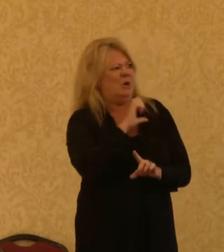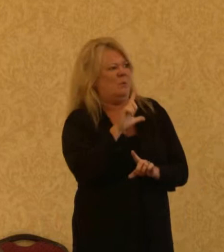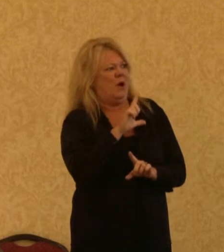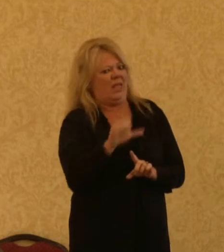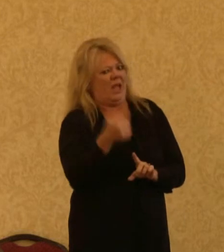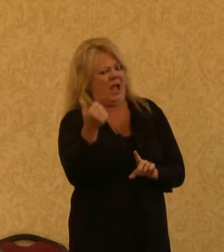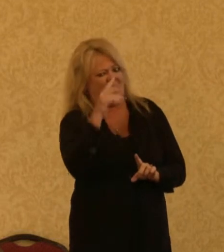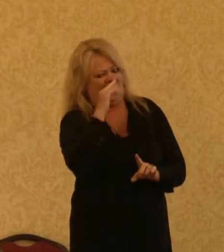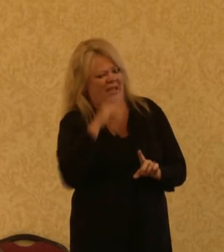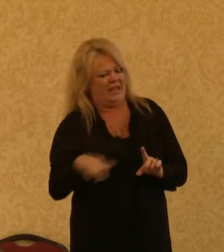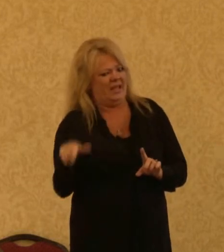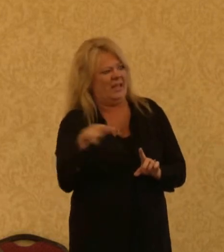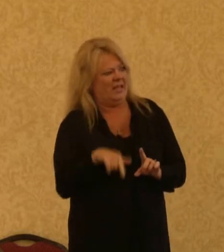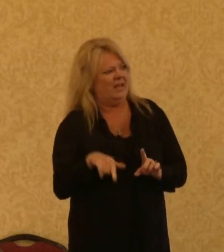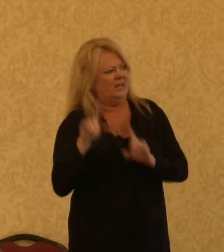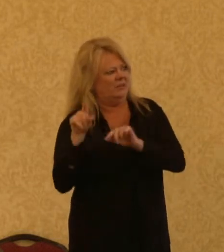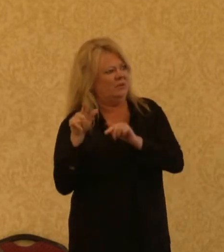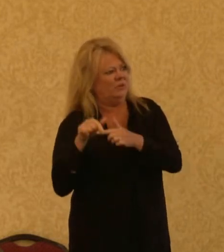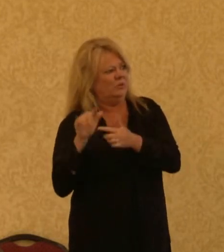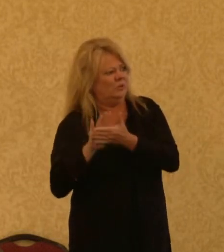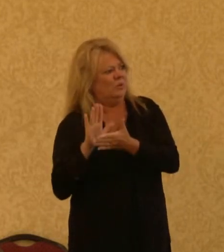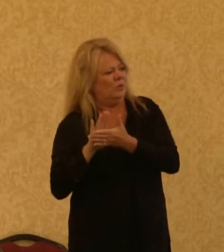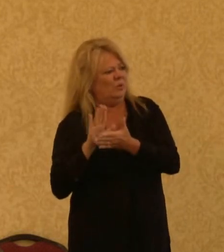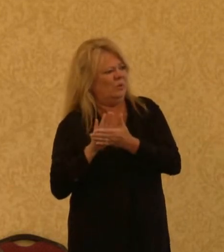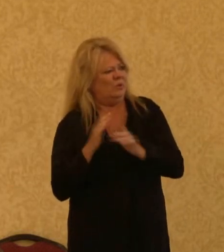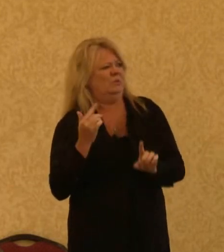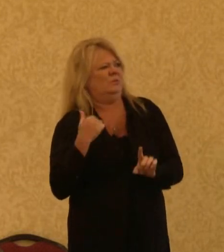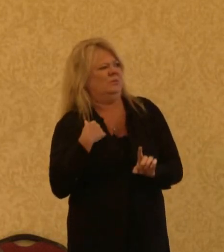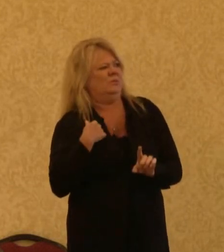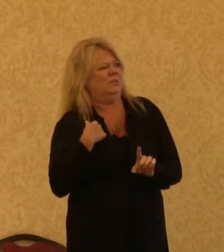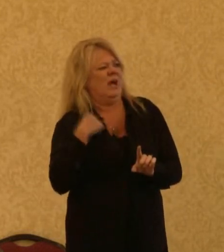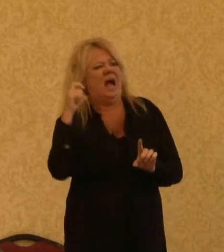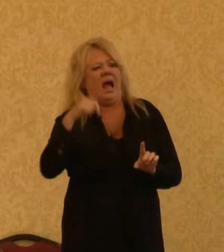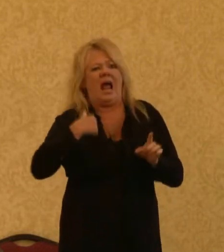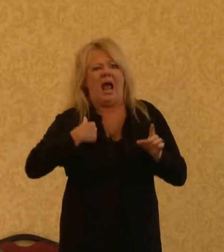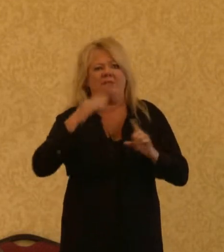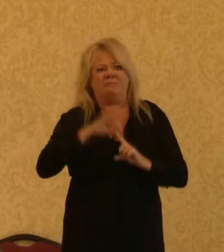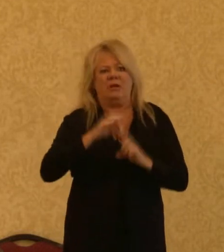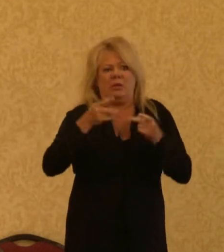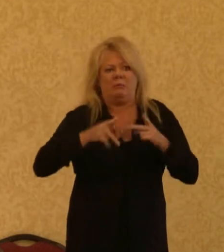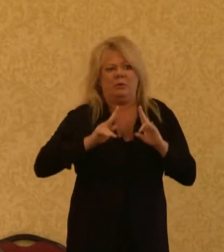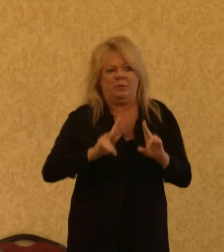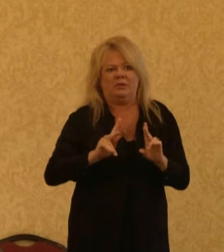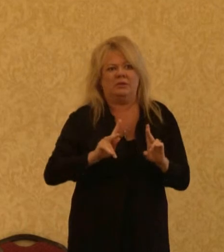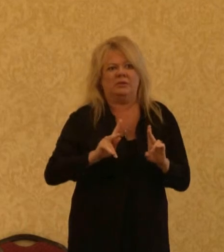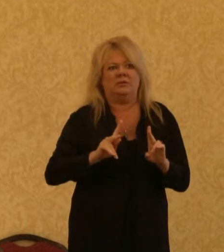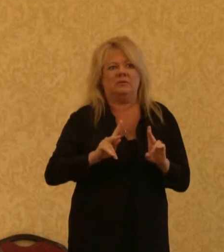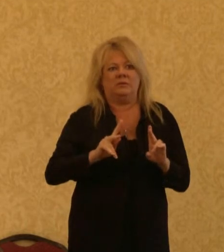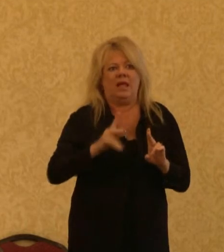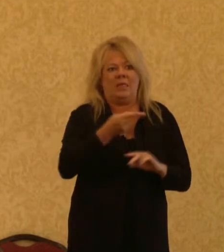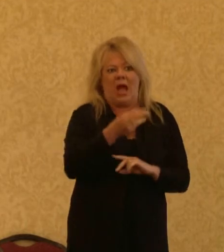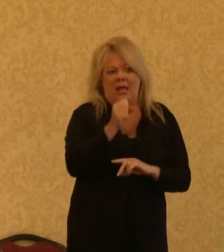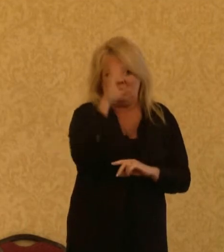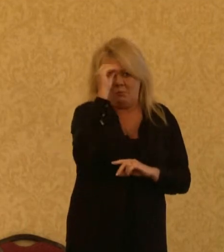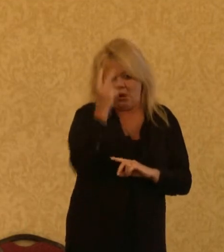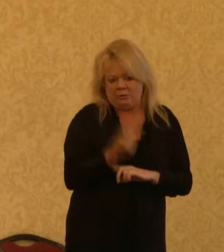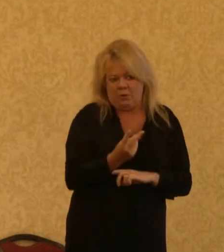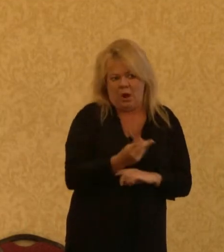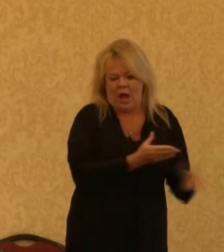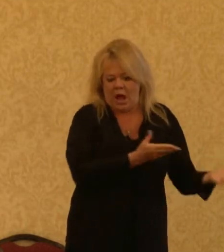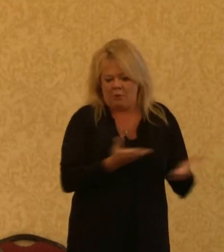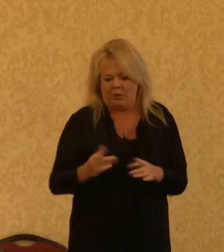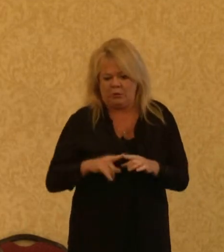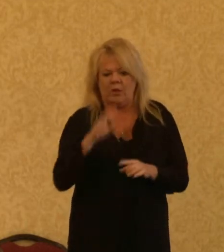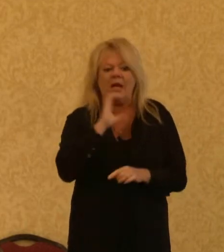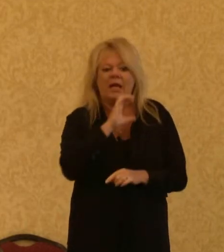other kids will know if they went to school. So I had to get special permission to bring these high school boys to the cafeteria